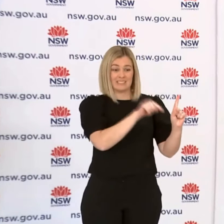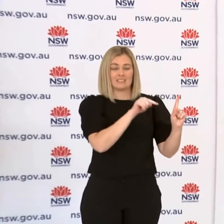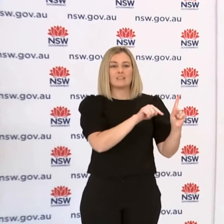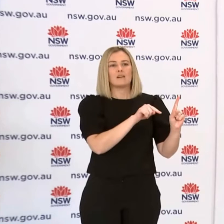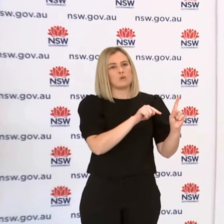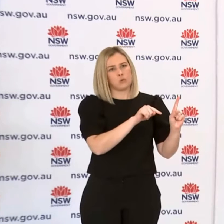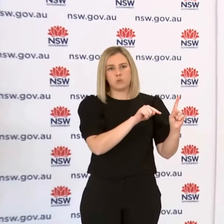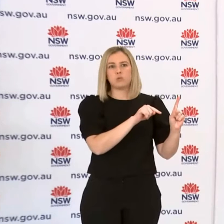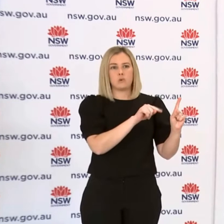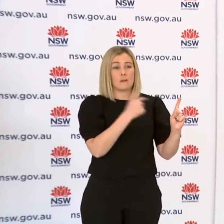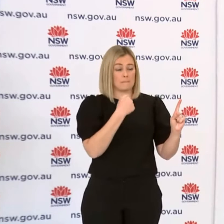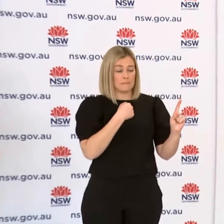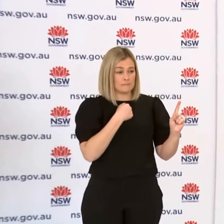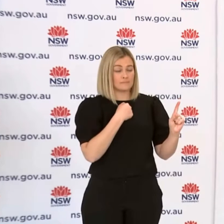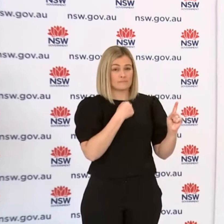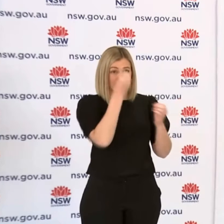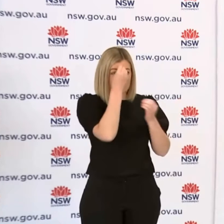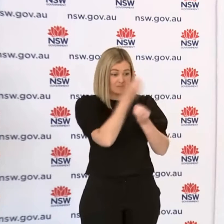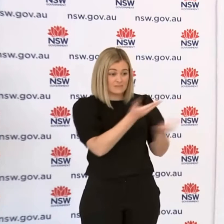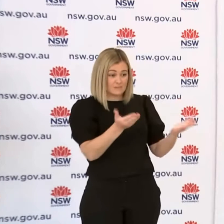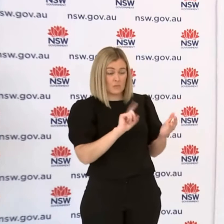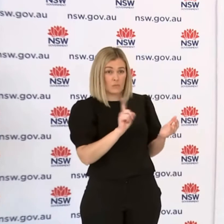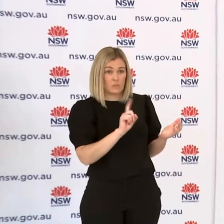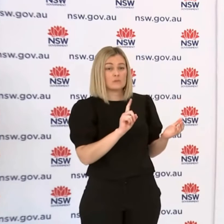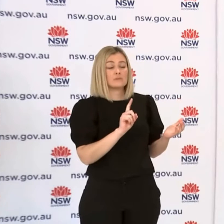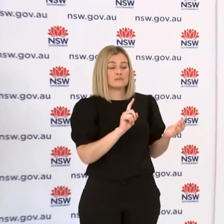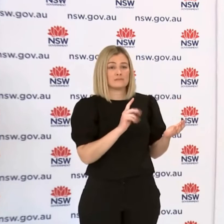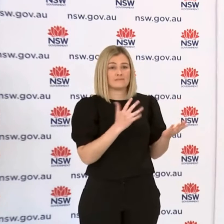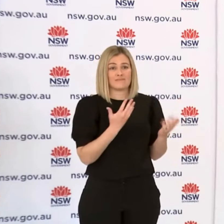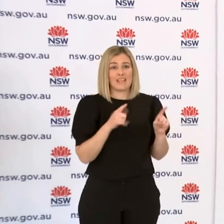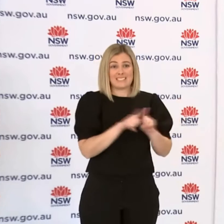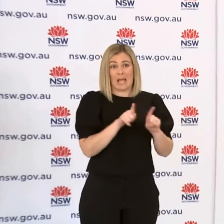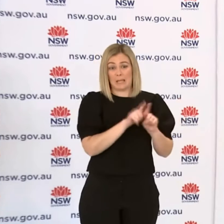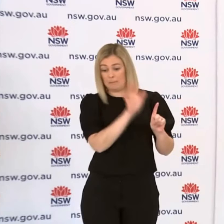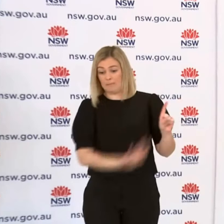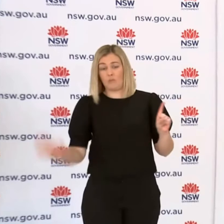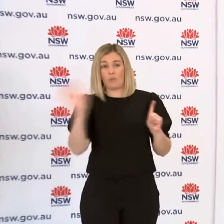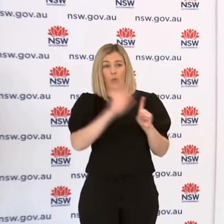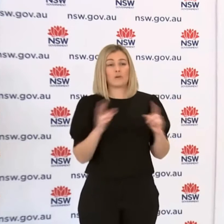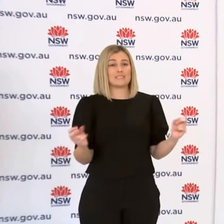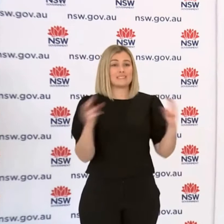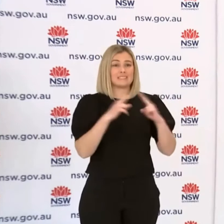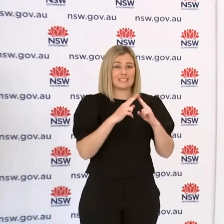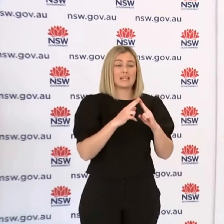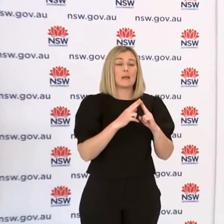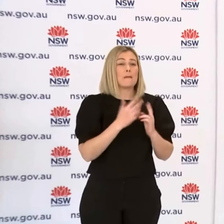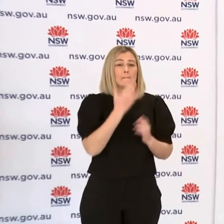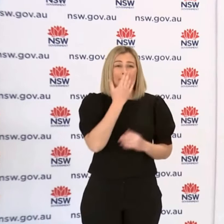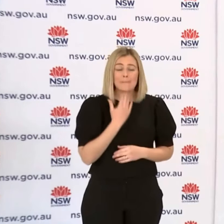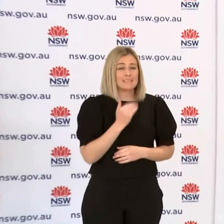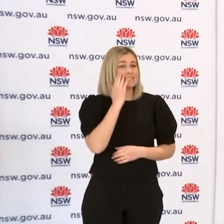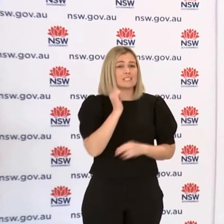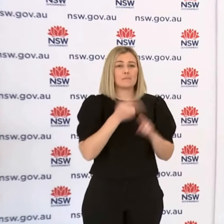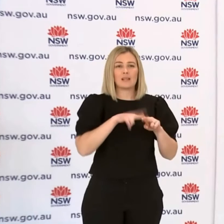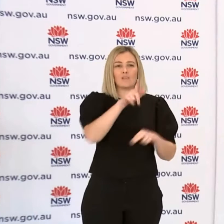advice to the community in that general area, as with the broader Sydney area, indeed across New South Wales, if you have any symptoms at all,